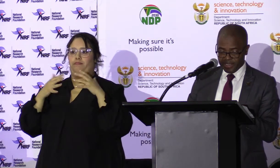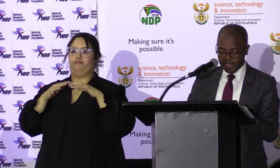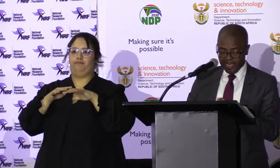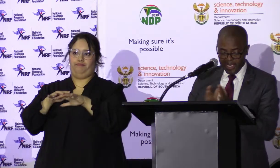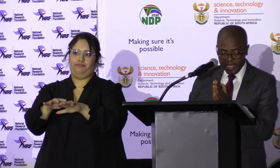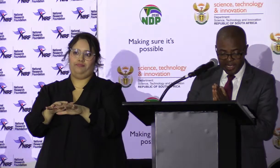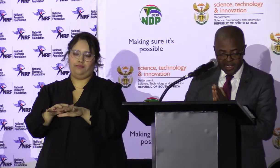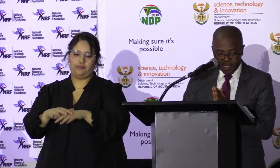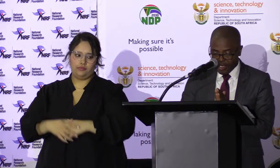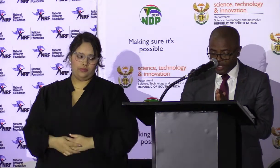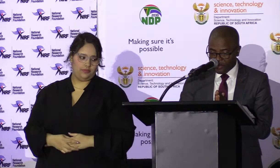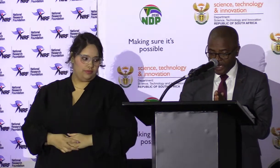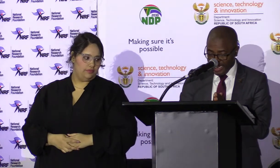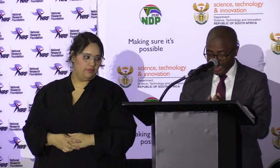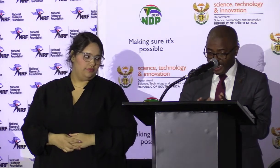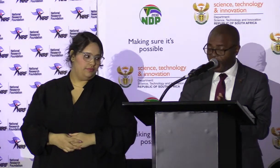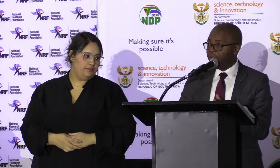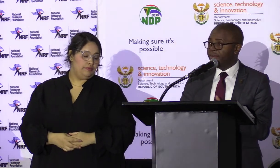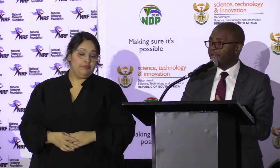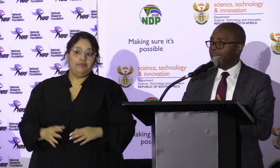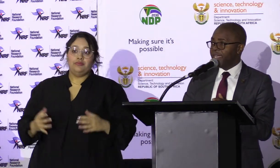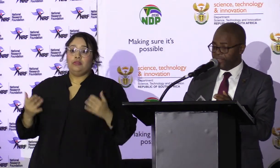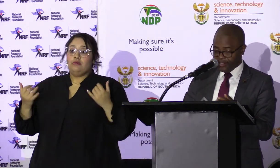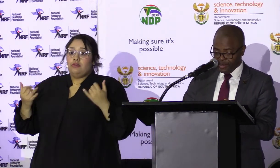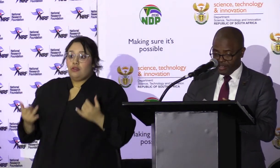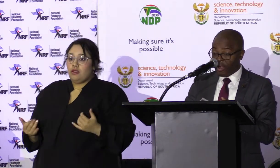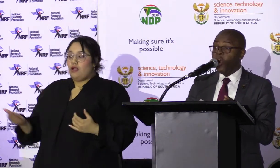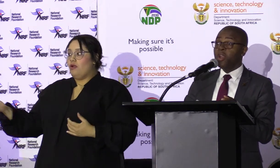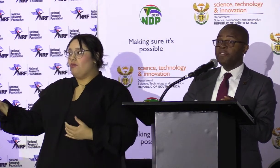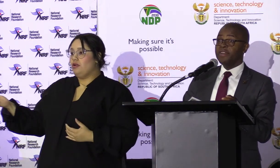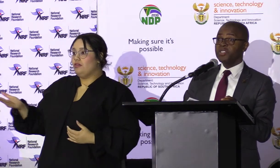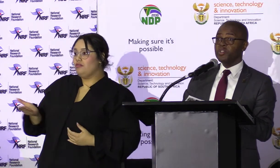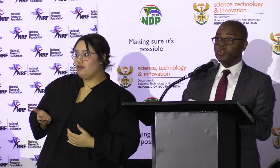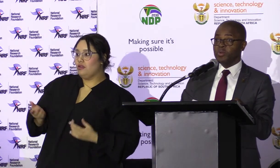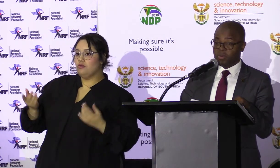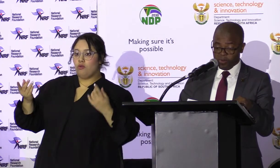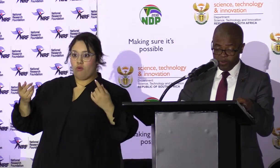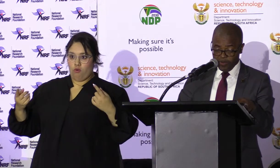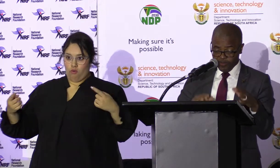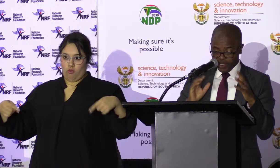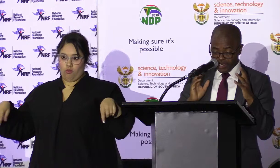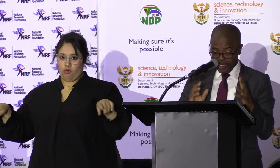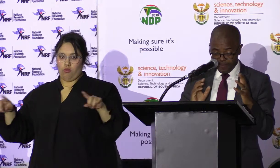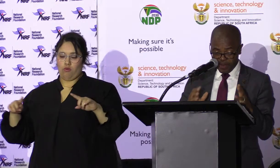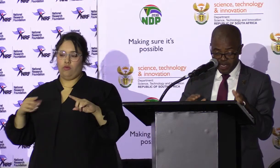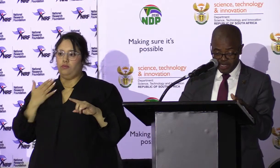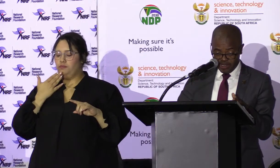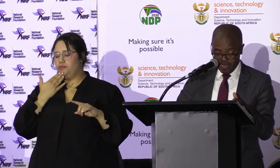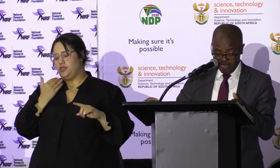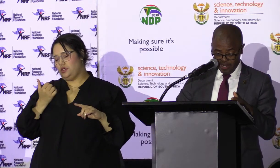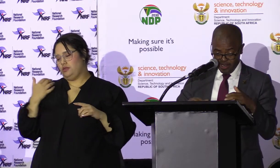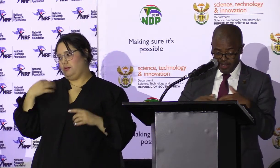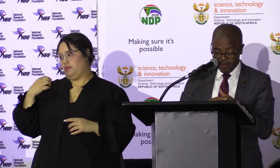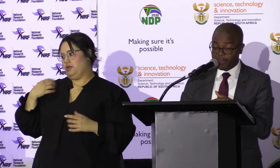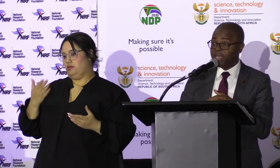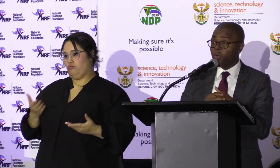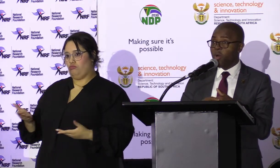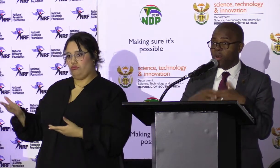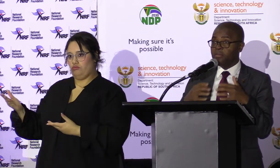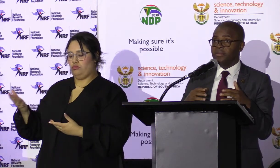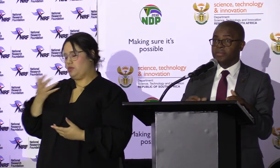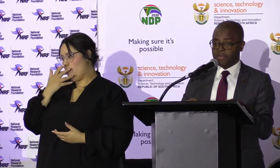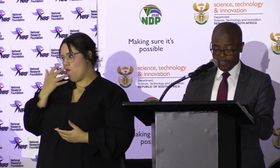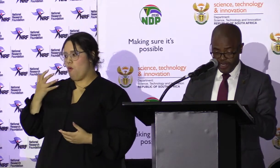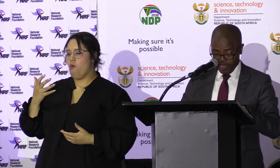integrated fashion. May I now invite all of us to give the minister a